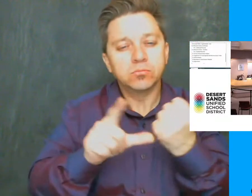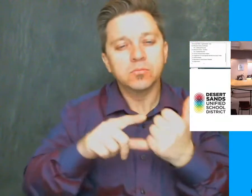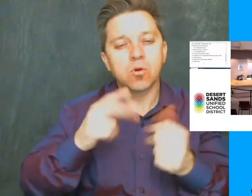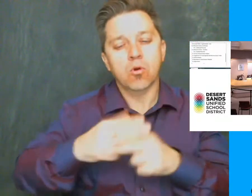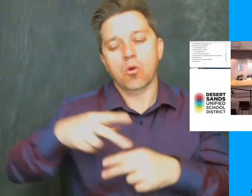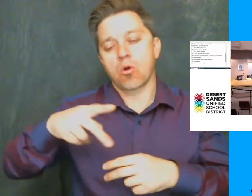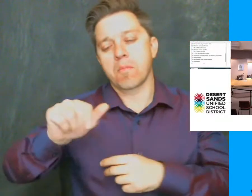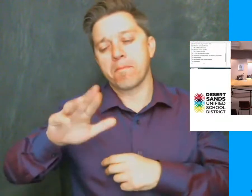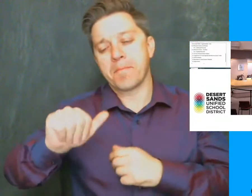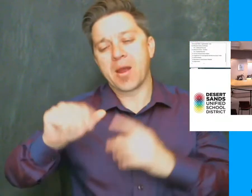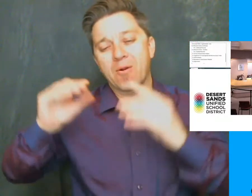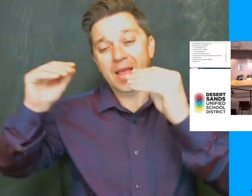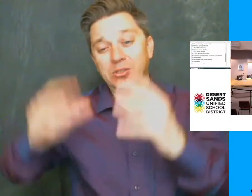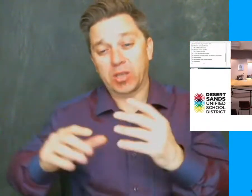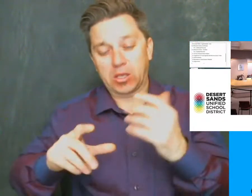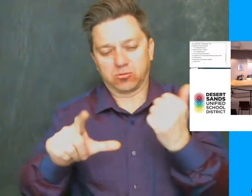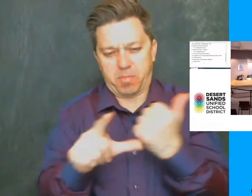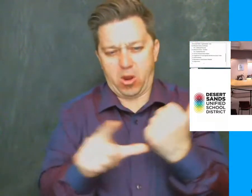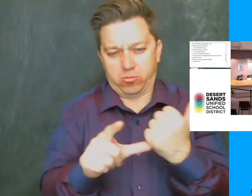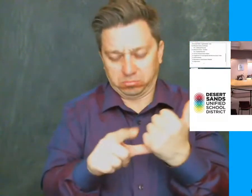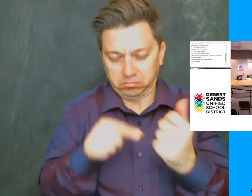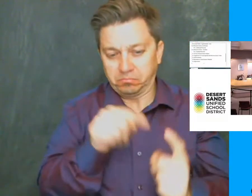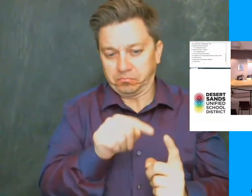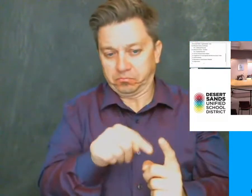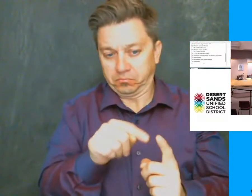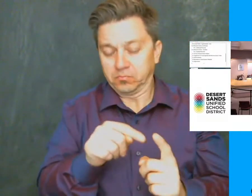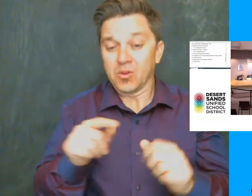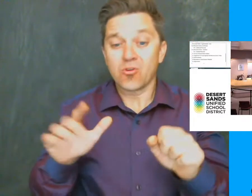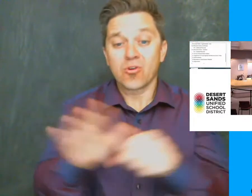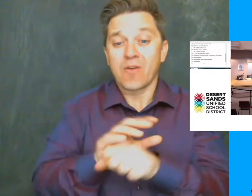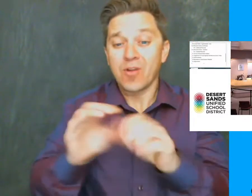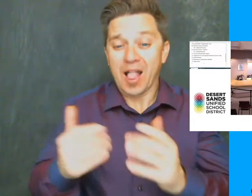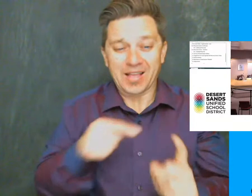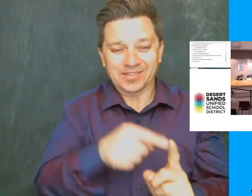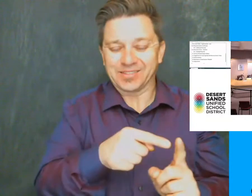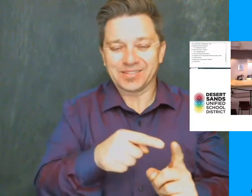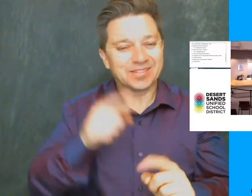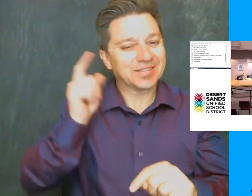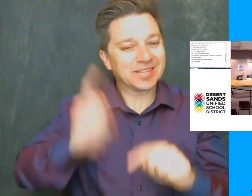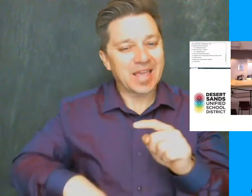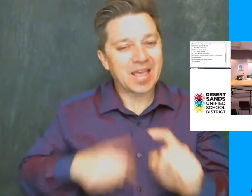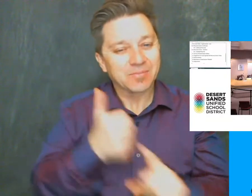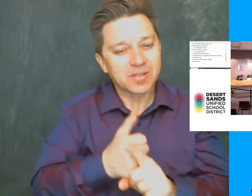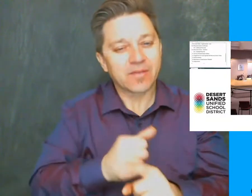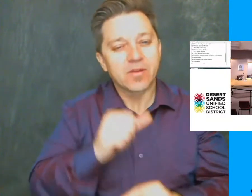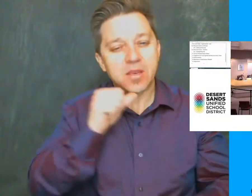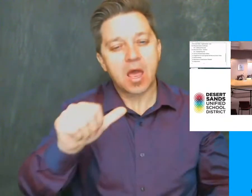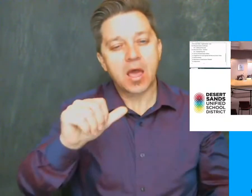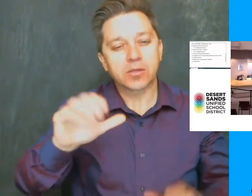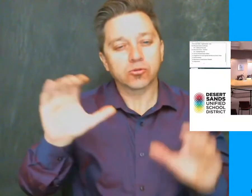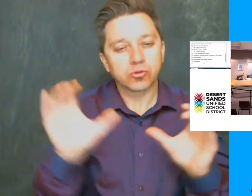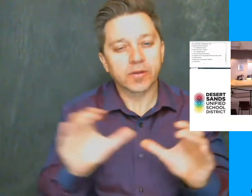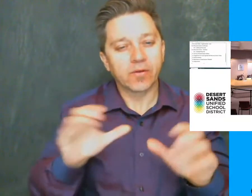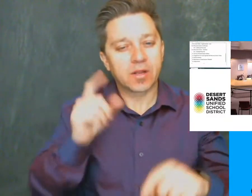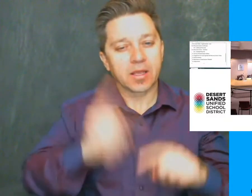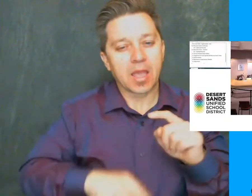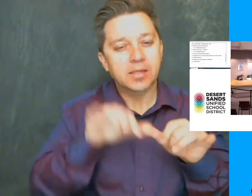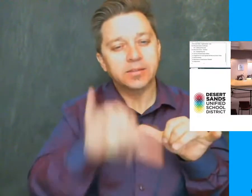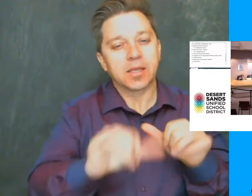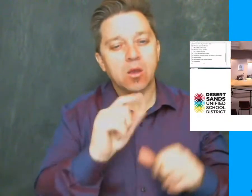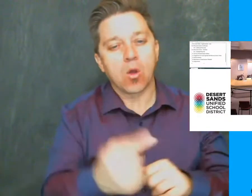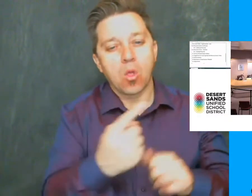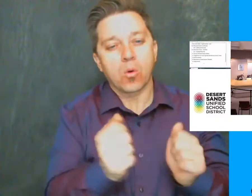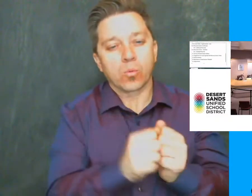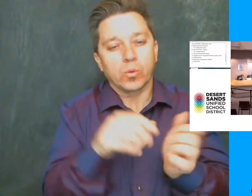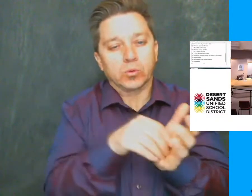teacher classroom. Well, but paraeducators can't, because they're not certificated, they can't be alone with the students. So I just